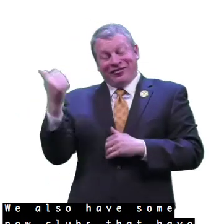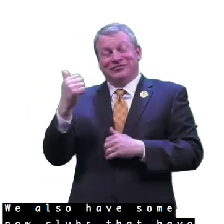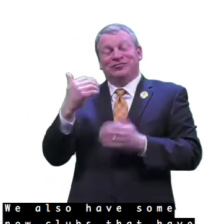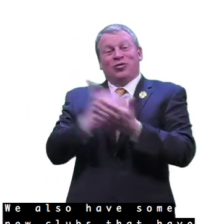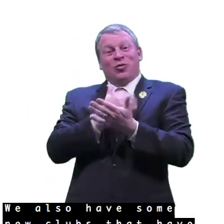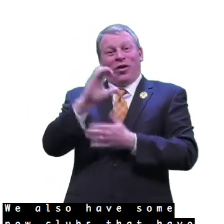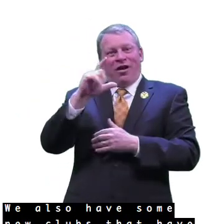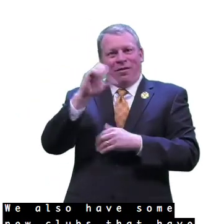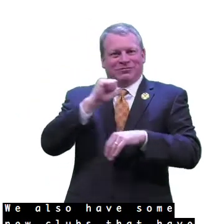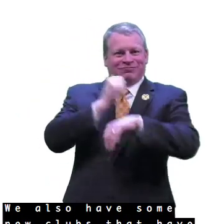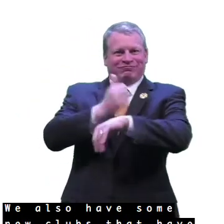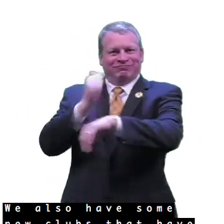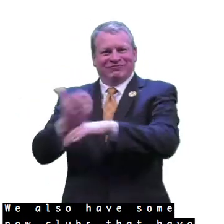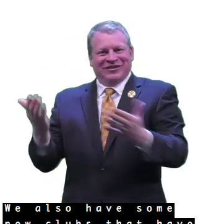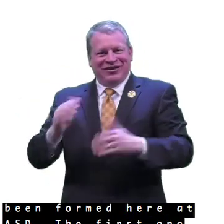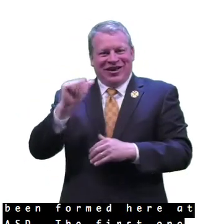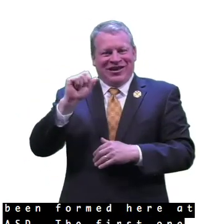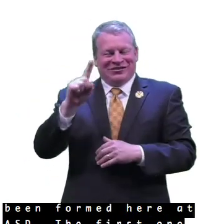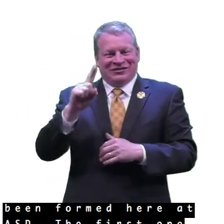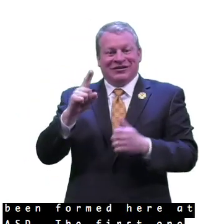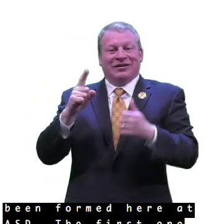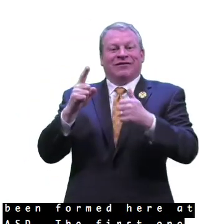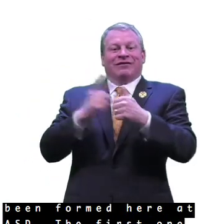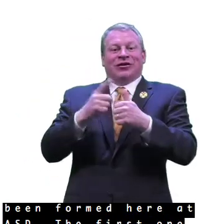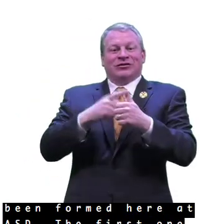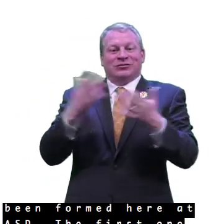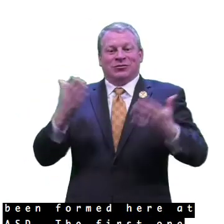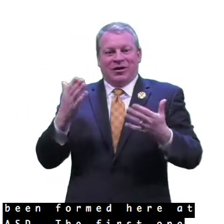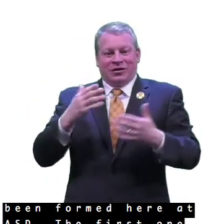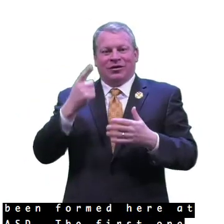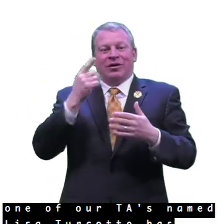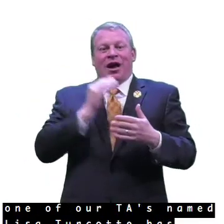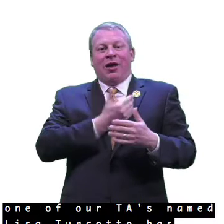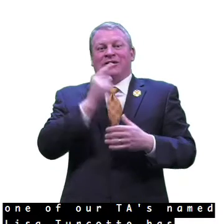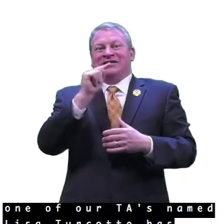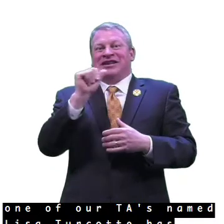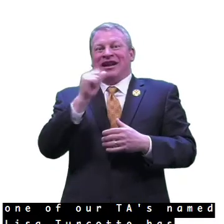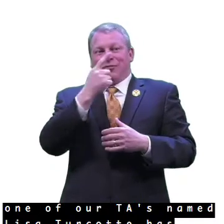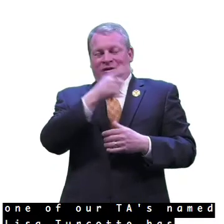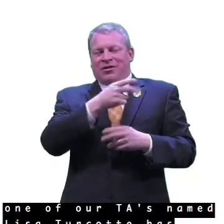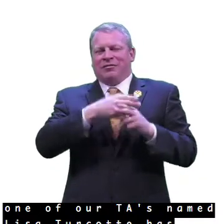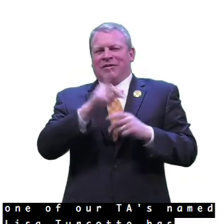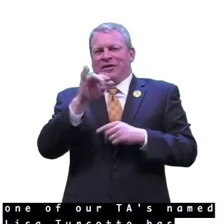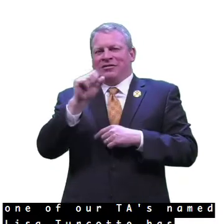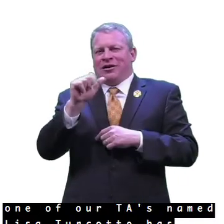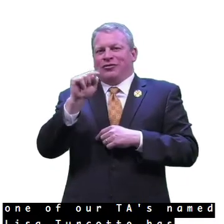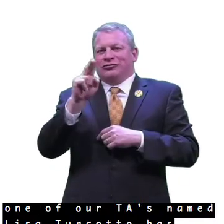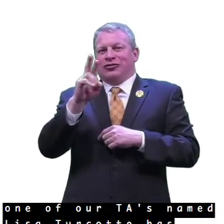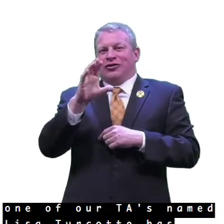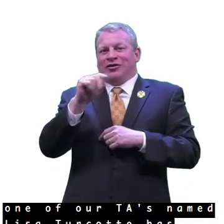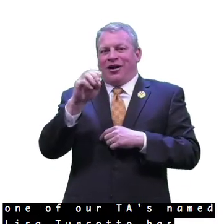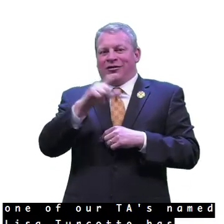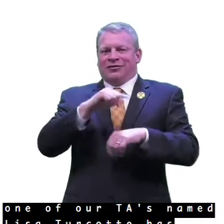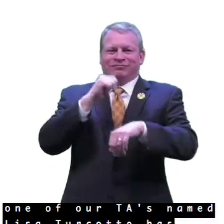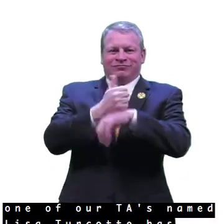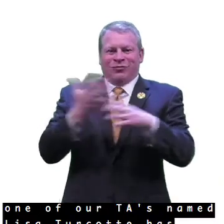We also have some new clubs that have been formed here at ASD. The first one of our TAs, named Lisa Turcott,